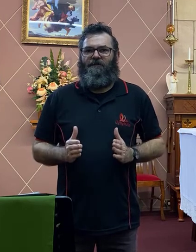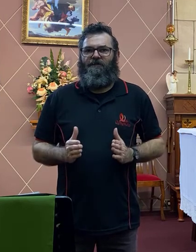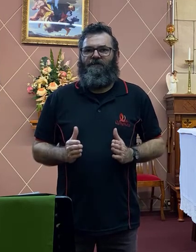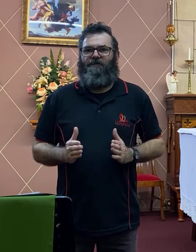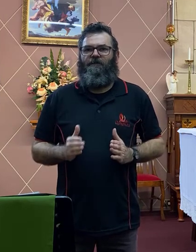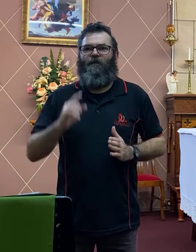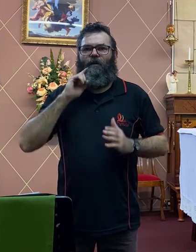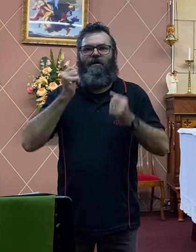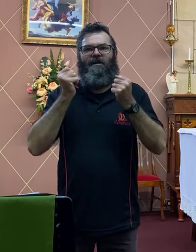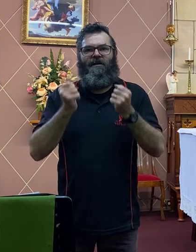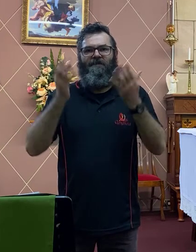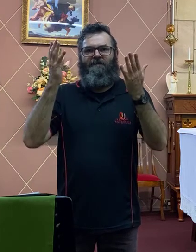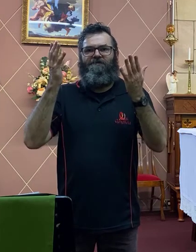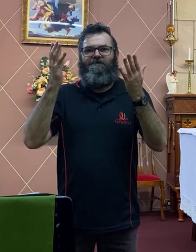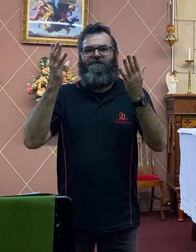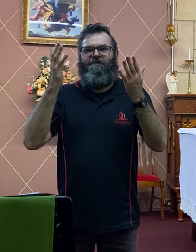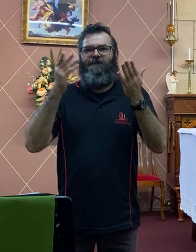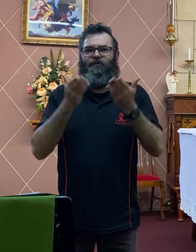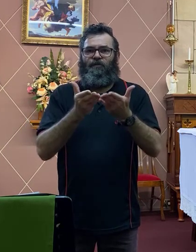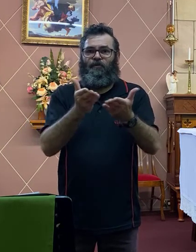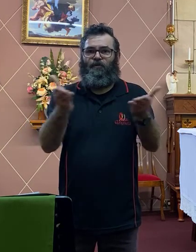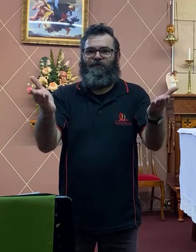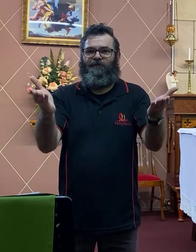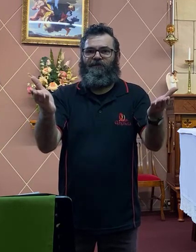which will be given up for you."